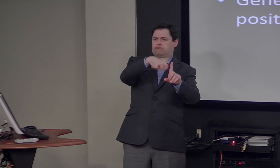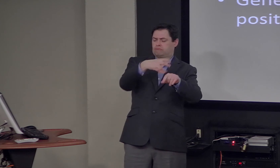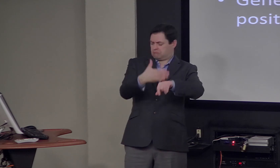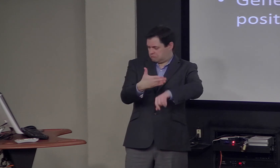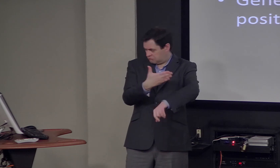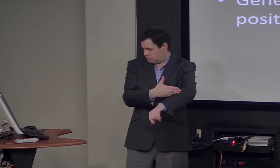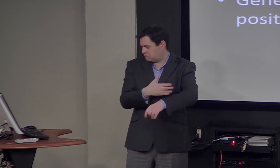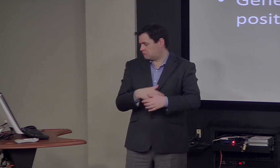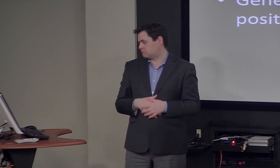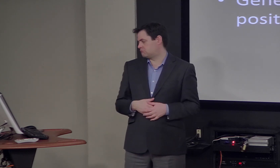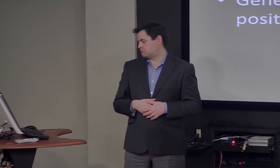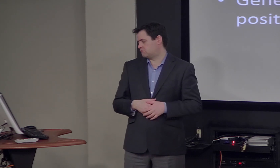as task switching.